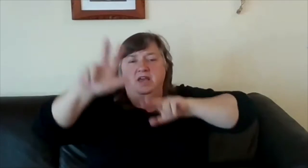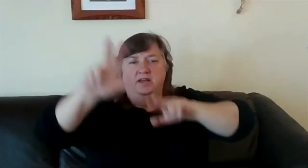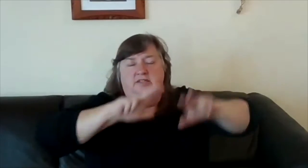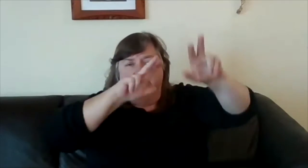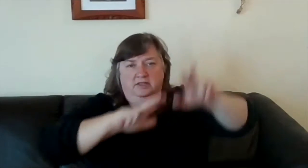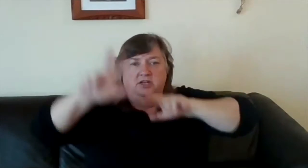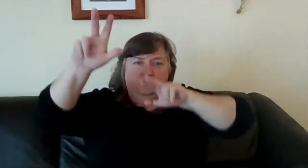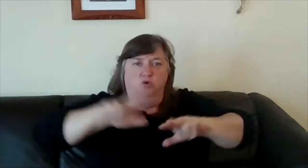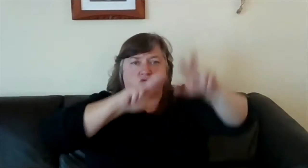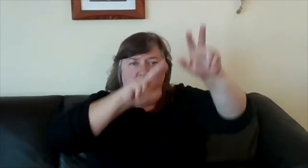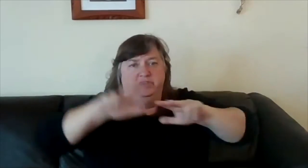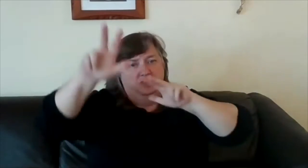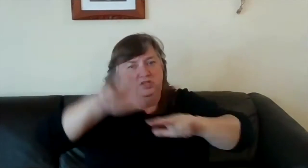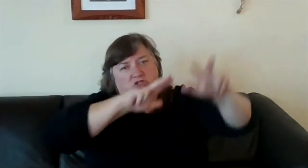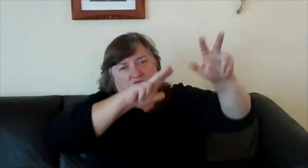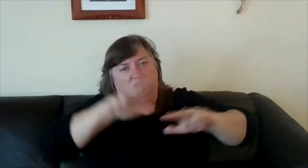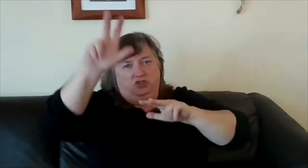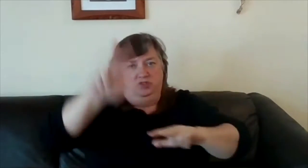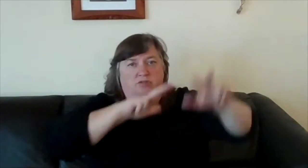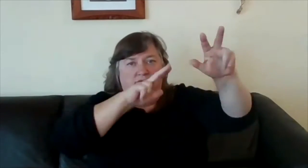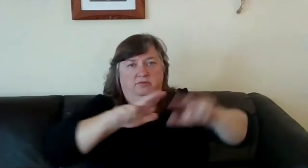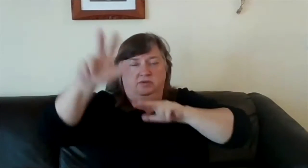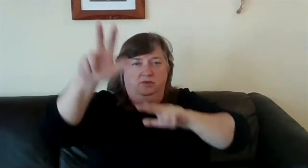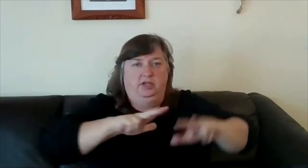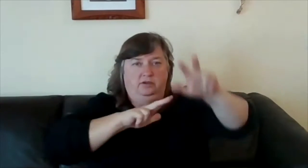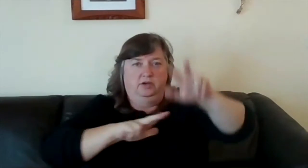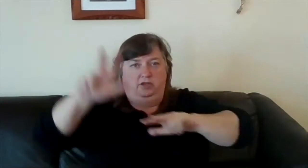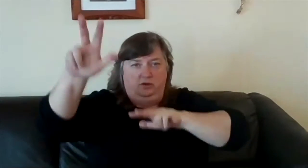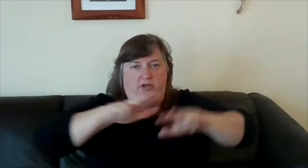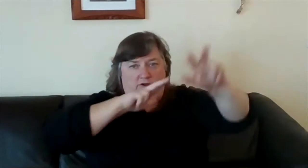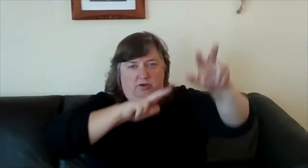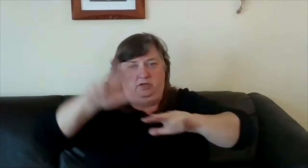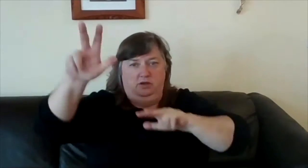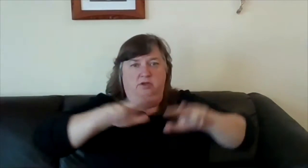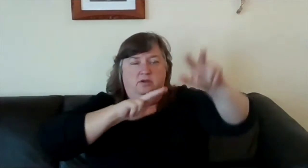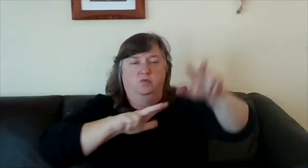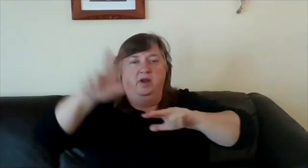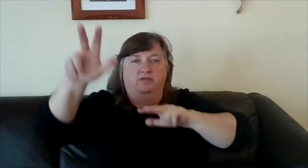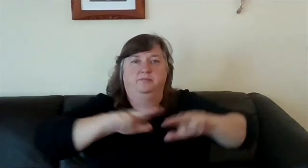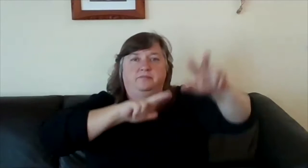And it's a little more industrious. Hike, hike, hike, hike. More effort.